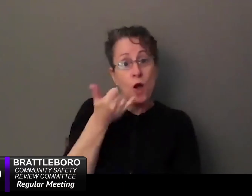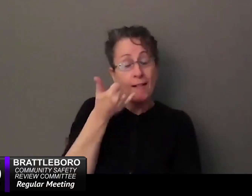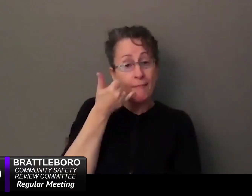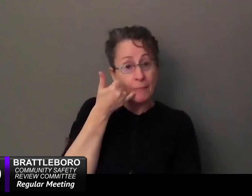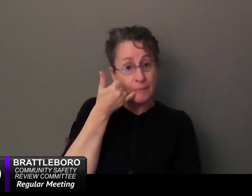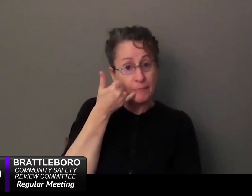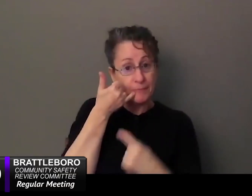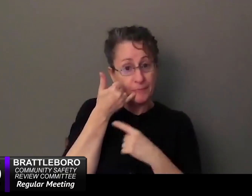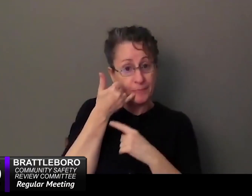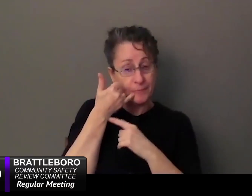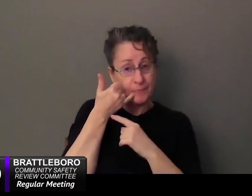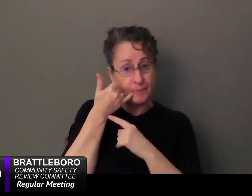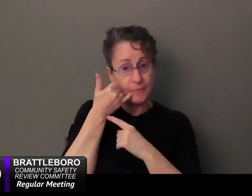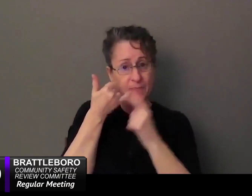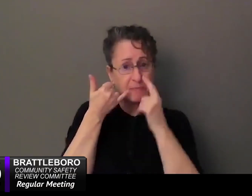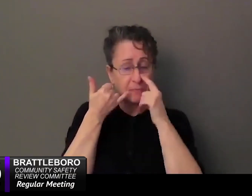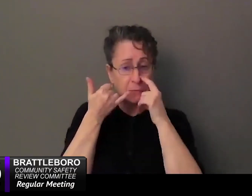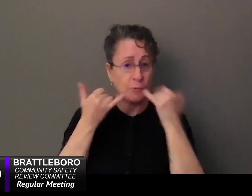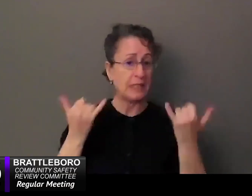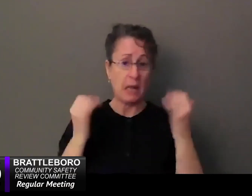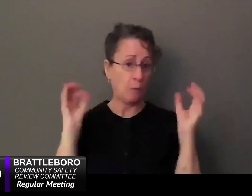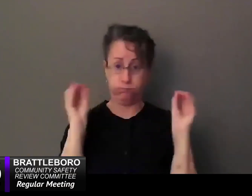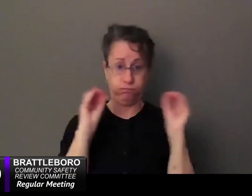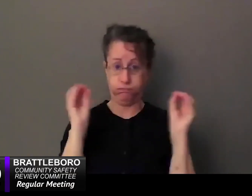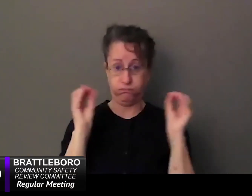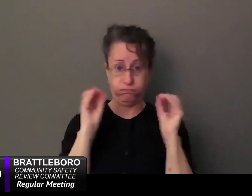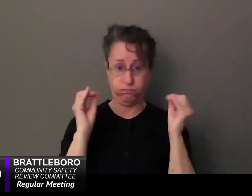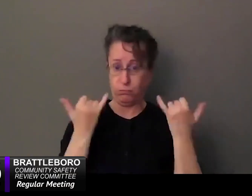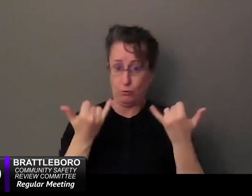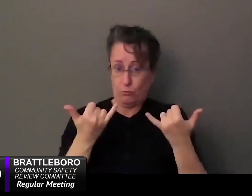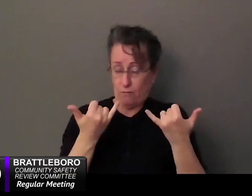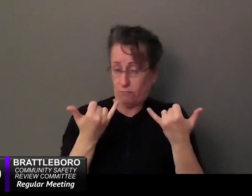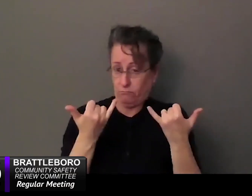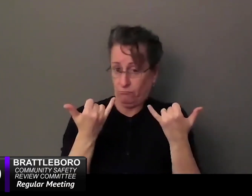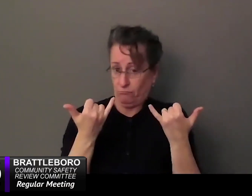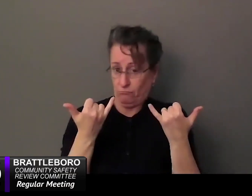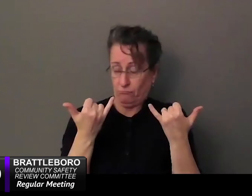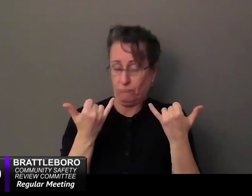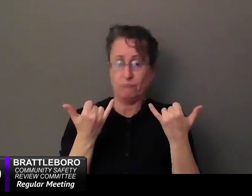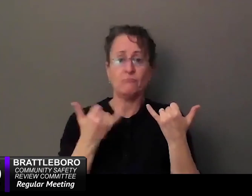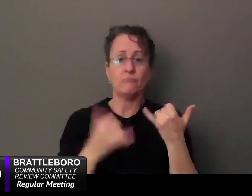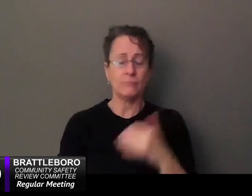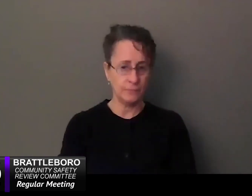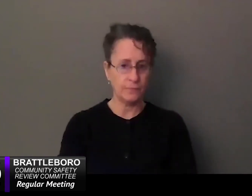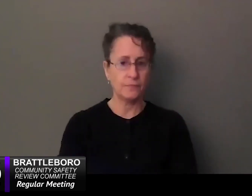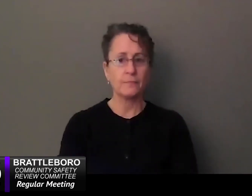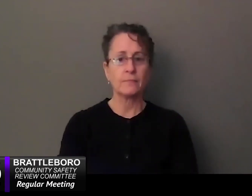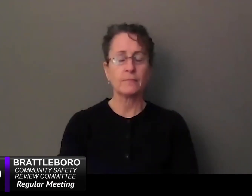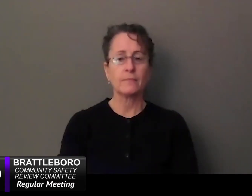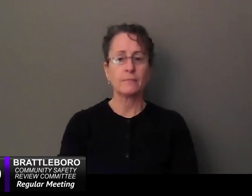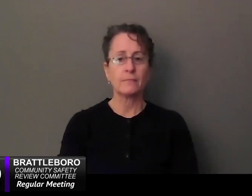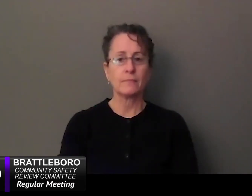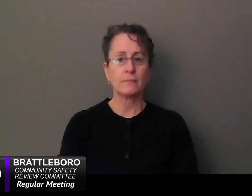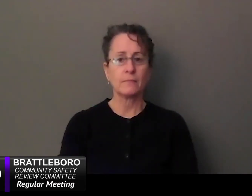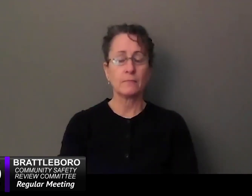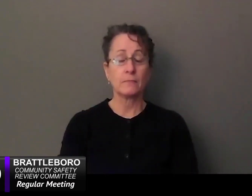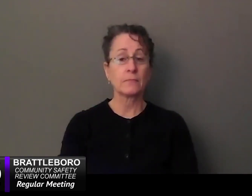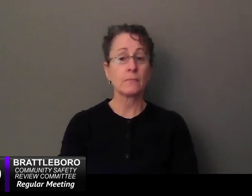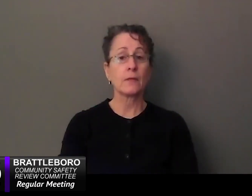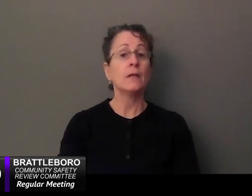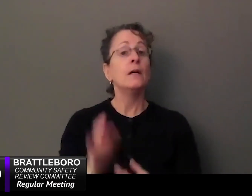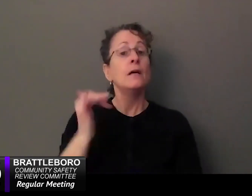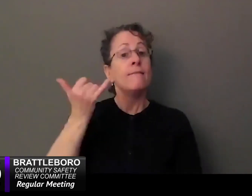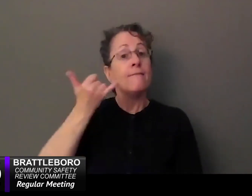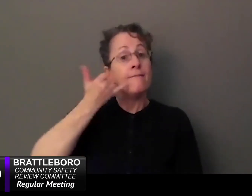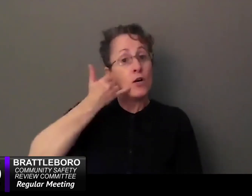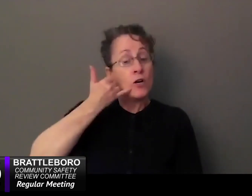I don't think at this moment we have any phone participants that I can see, but for phone participation, it's *9